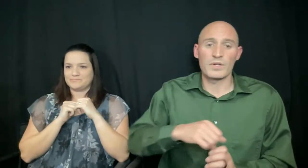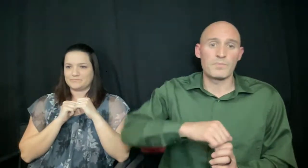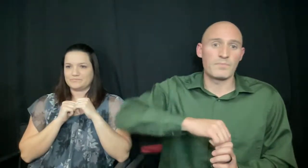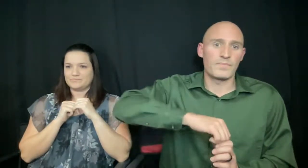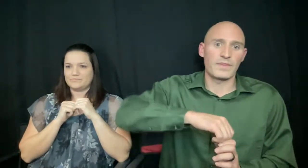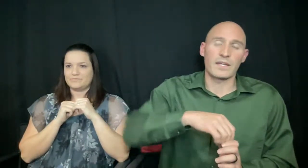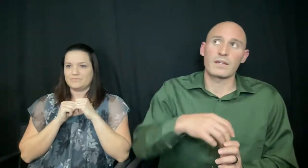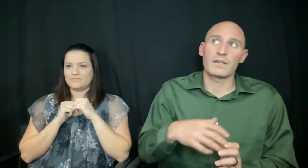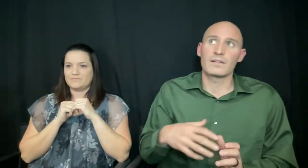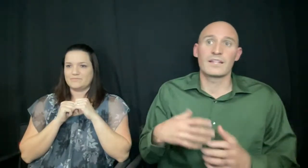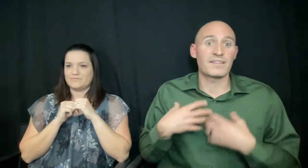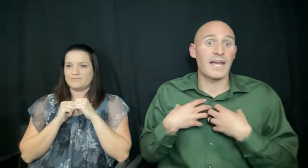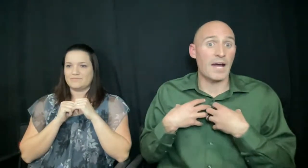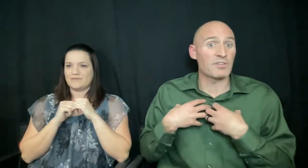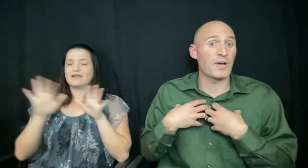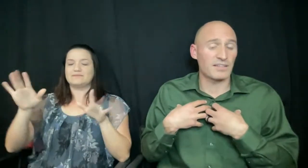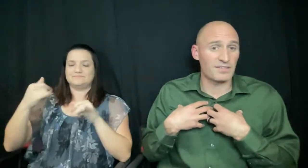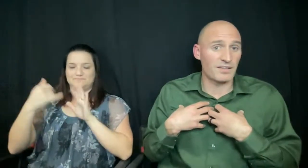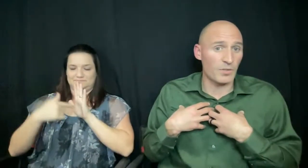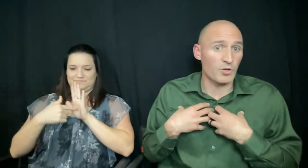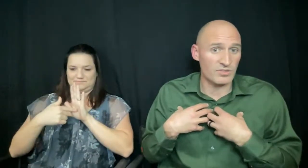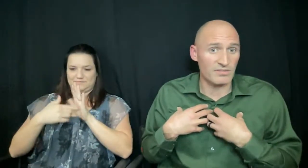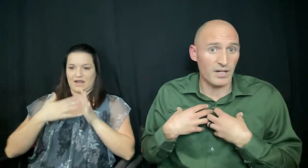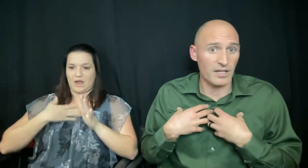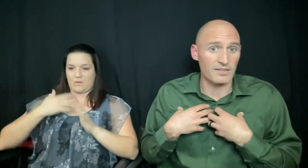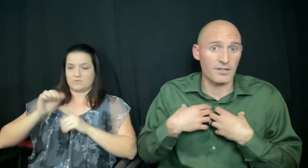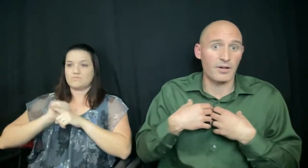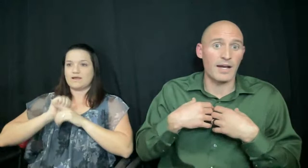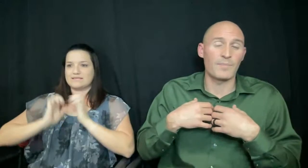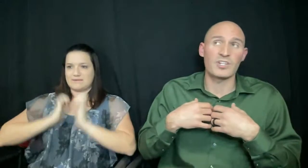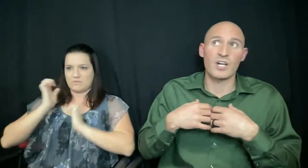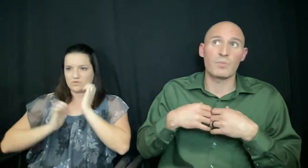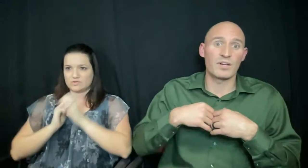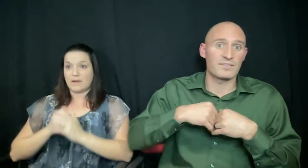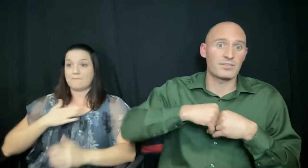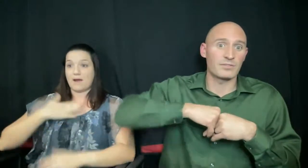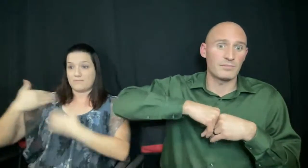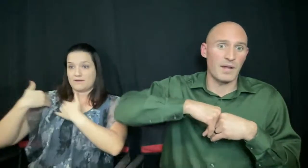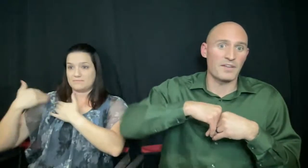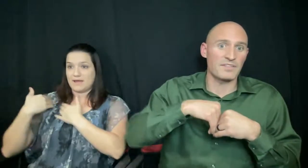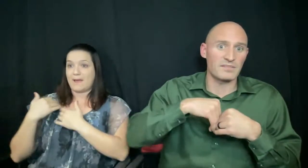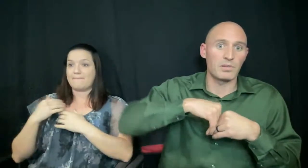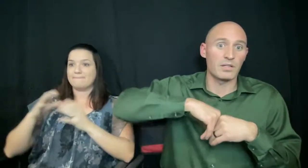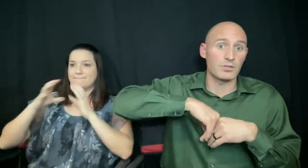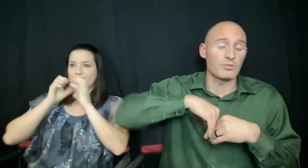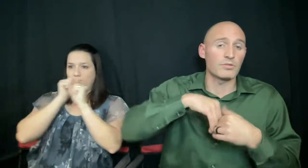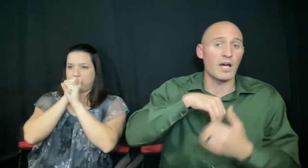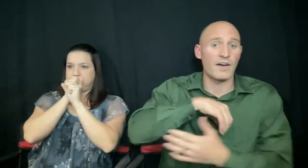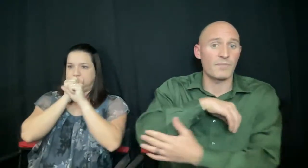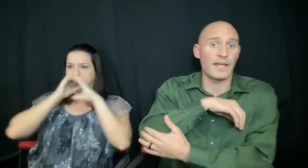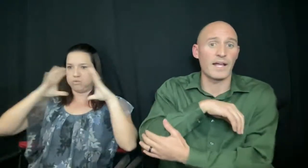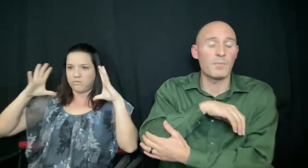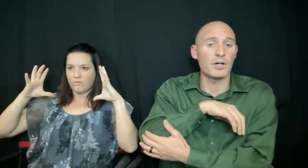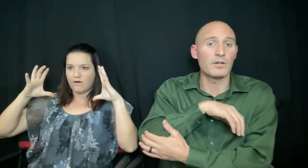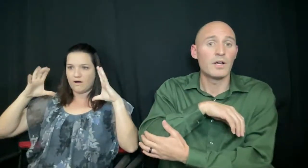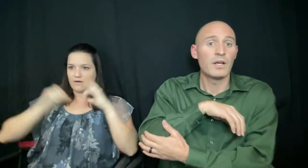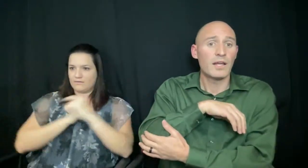would let's say I was practicing the emotions, right? And so my job was to bounce this balloon off my elbow,